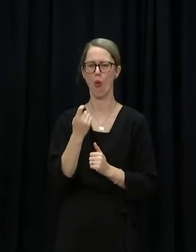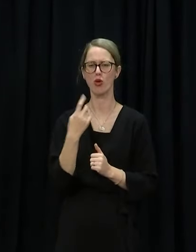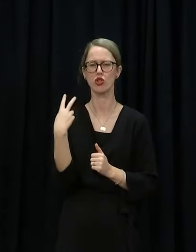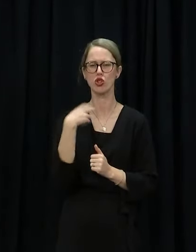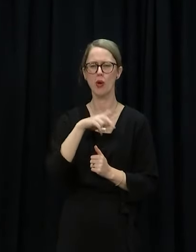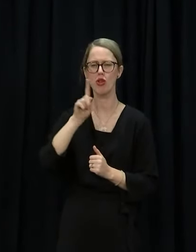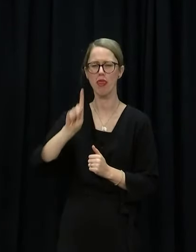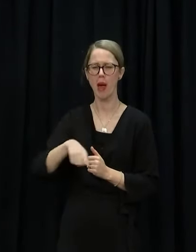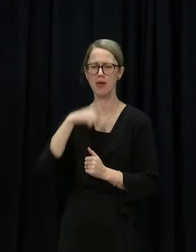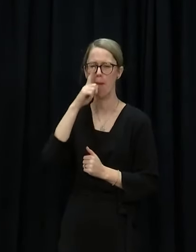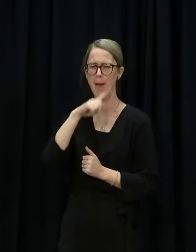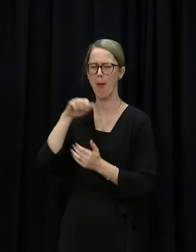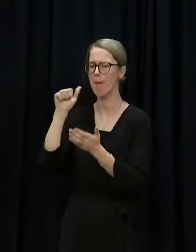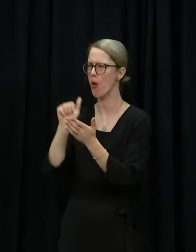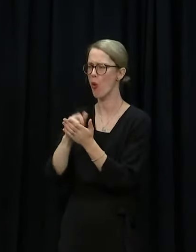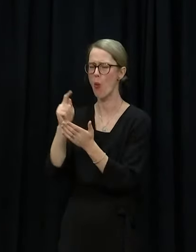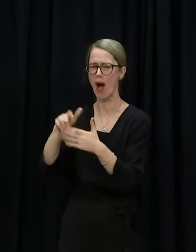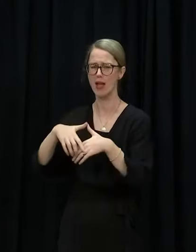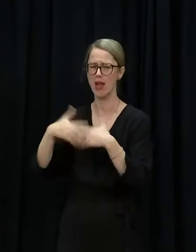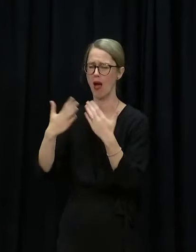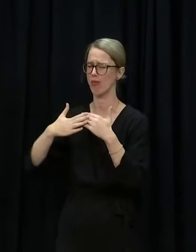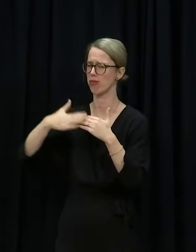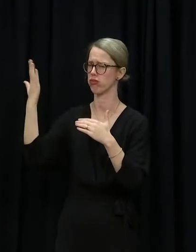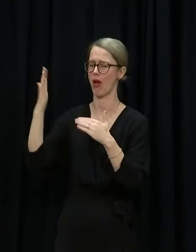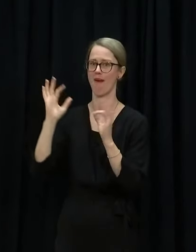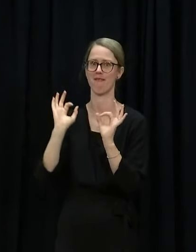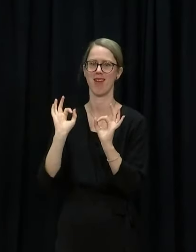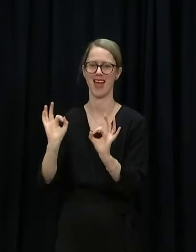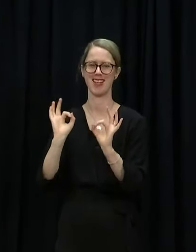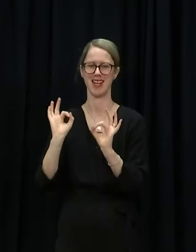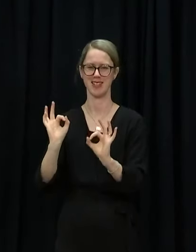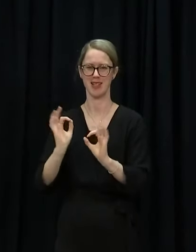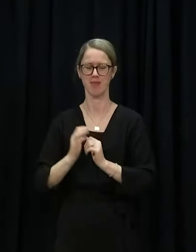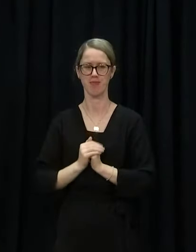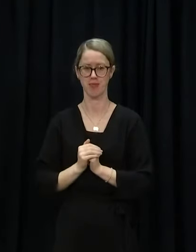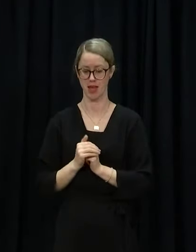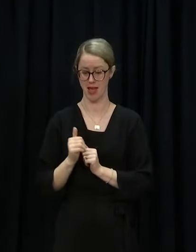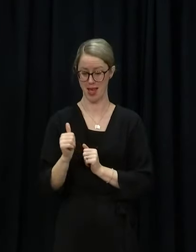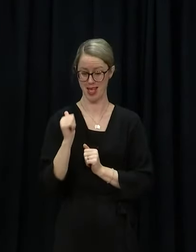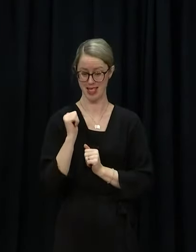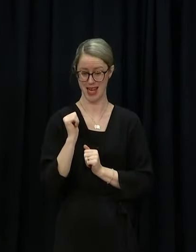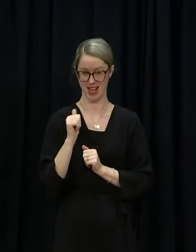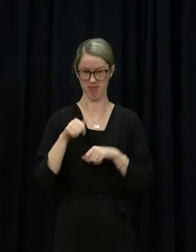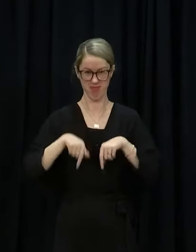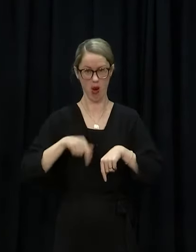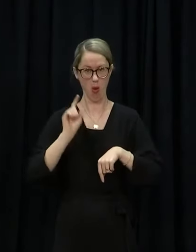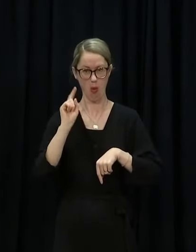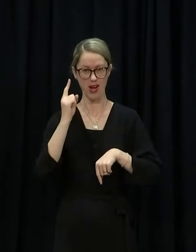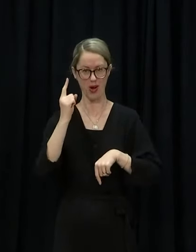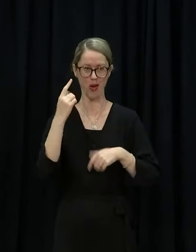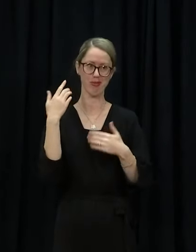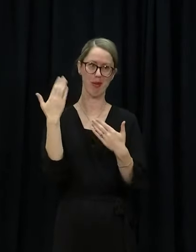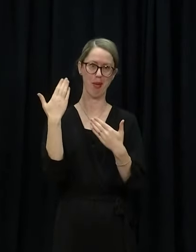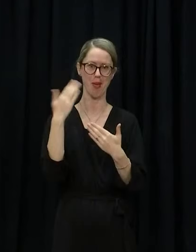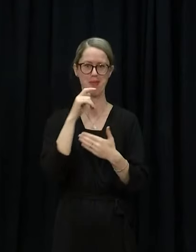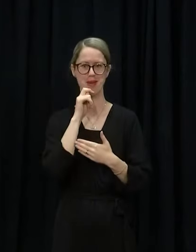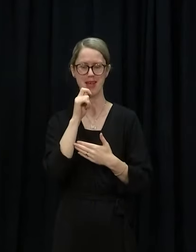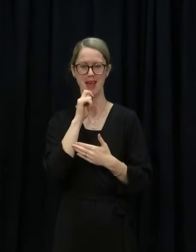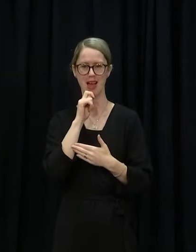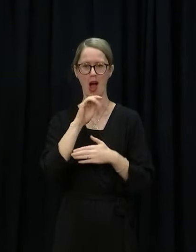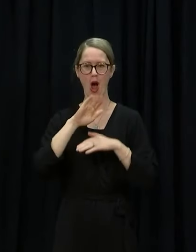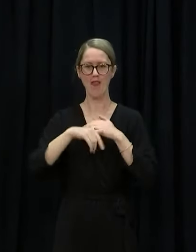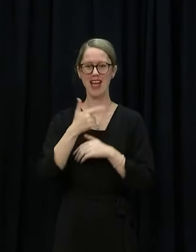195,537 bookings made in a single day, which is fantastic. During yesterday's stand-up, the 1 p.m. update, more